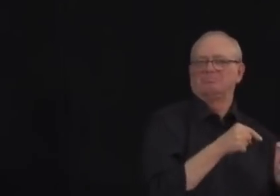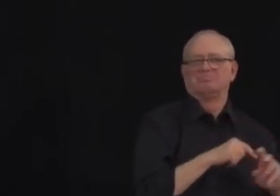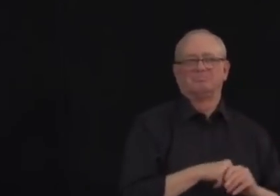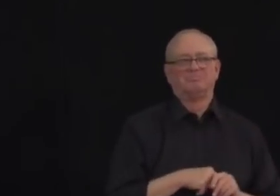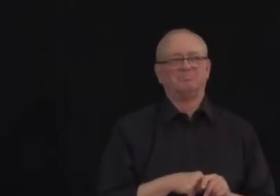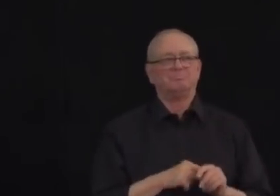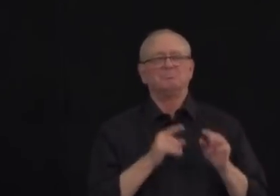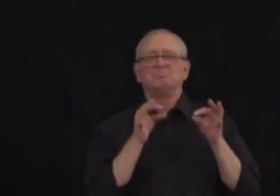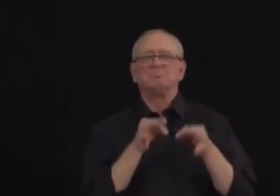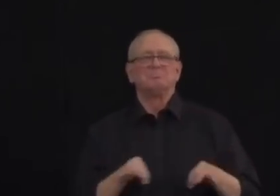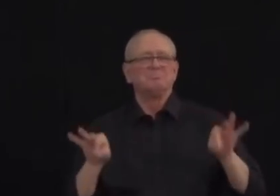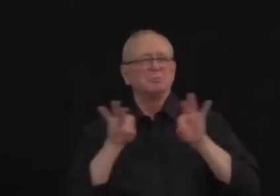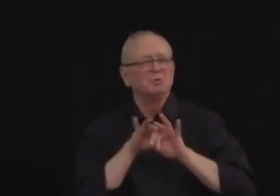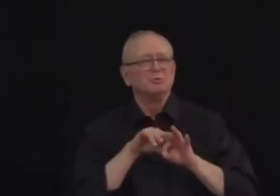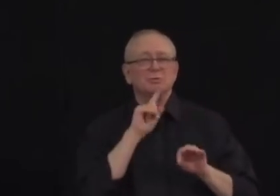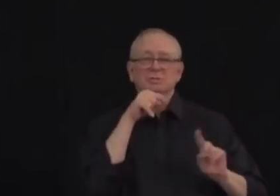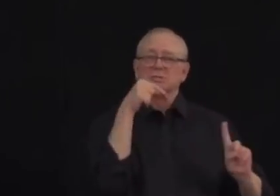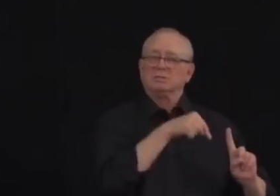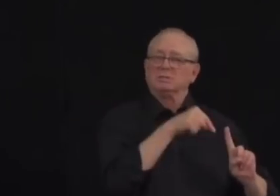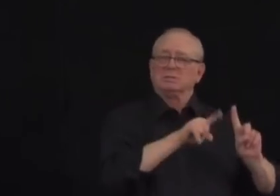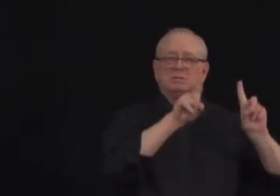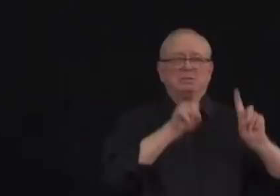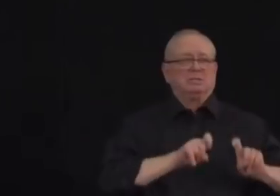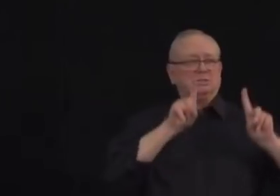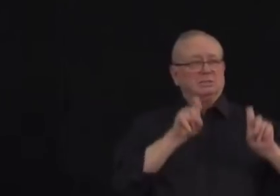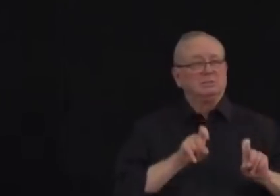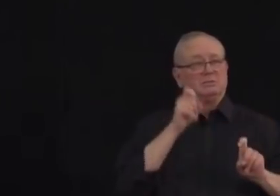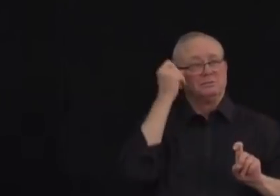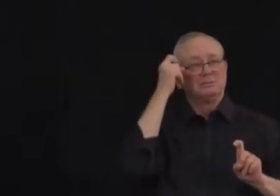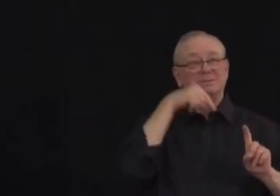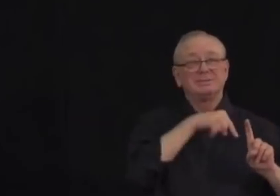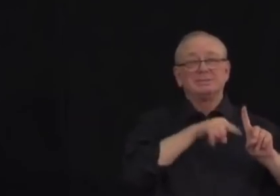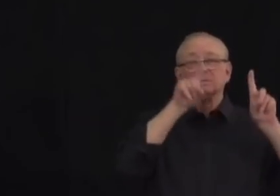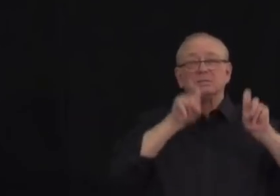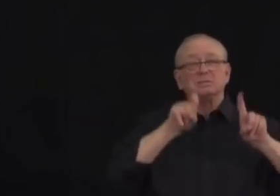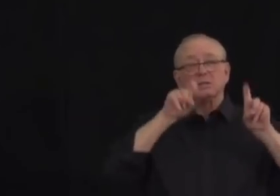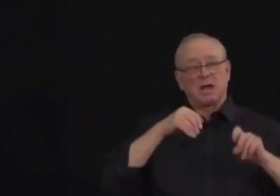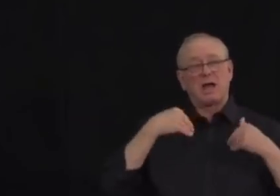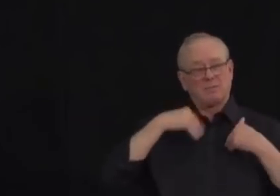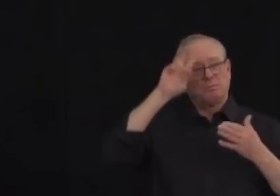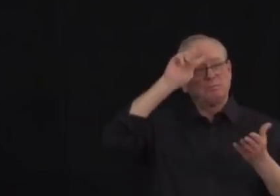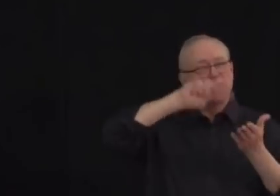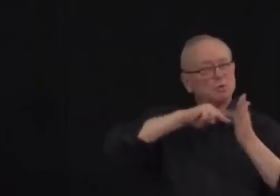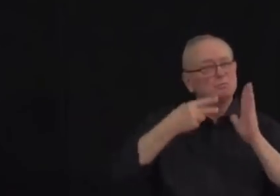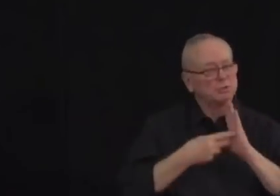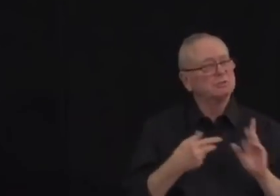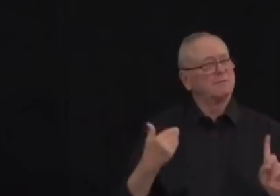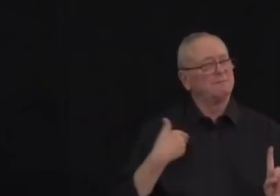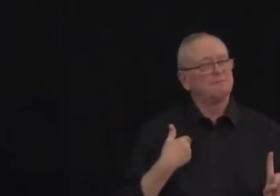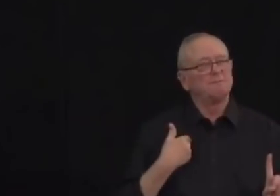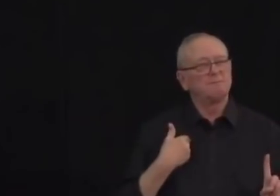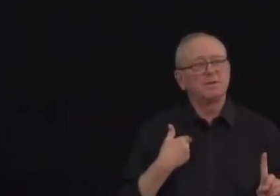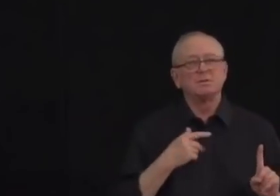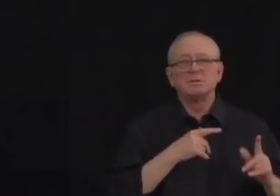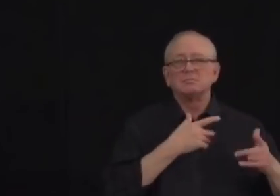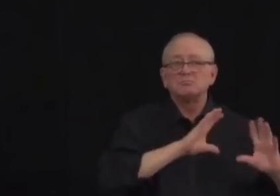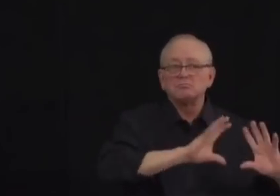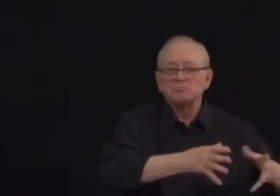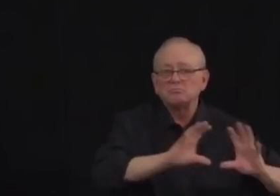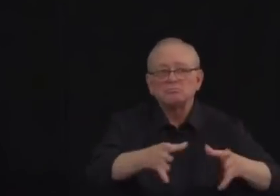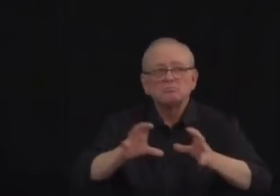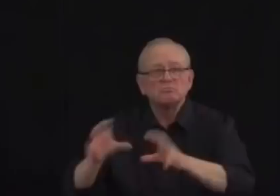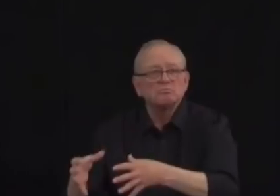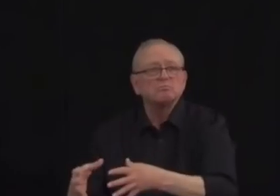tests as we can, but that we are also purposeful in our testing. In the past few weeks, we have adjusted